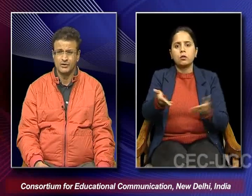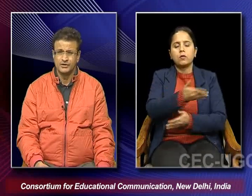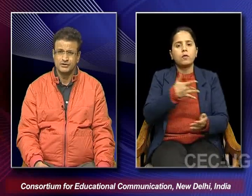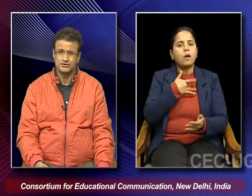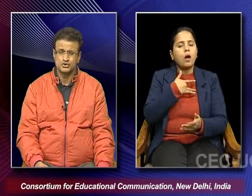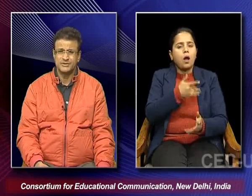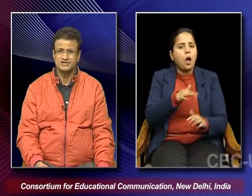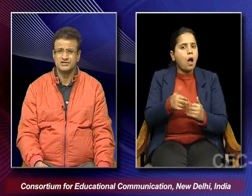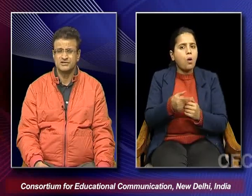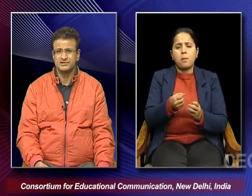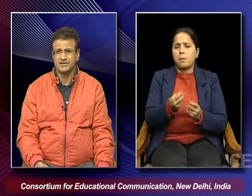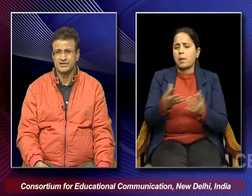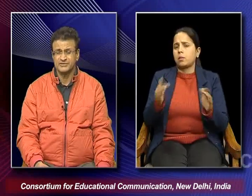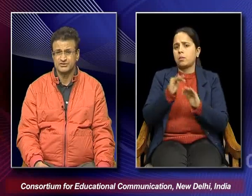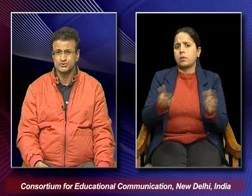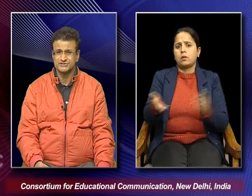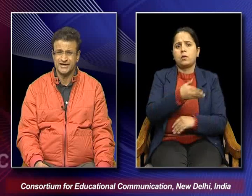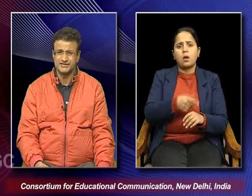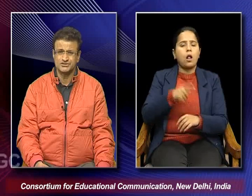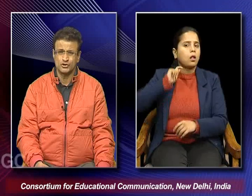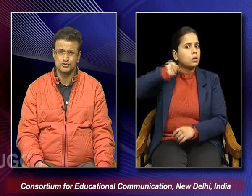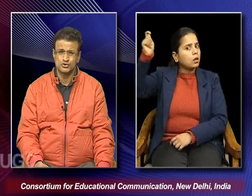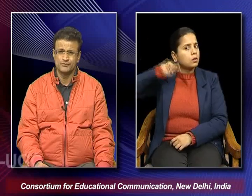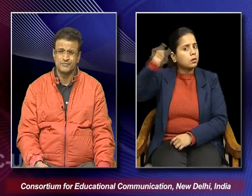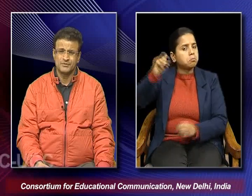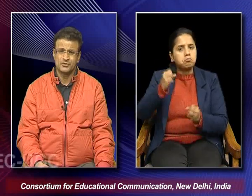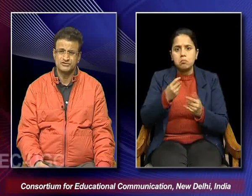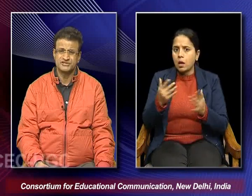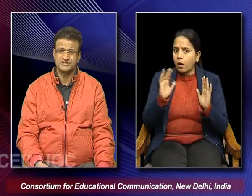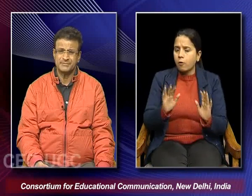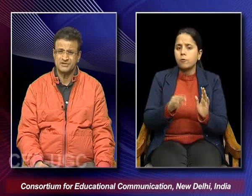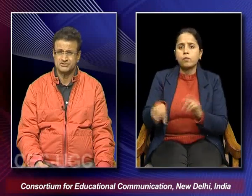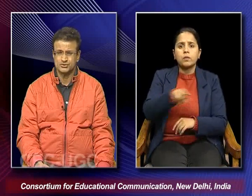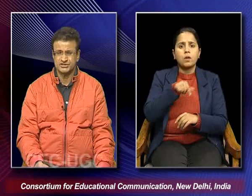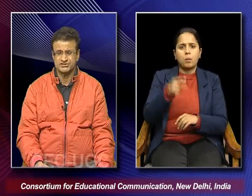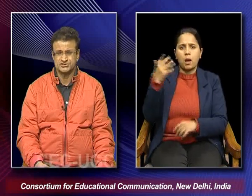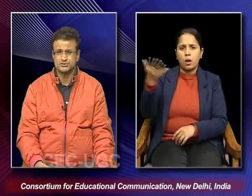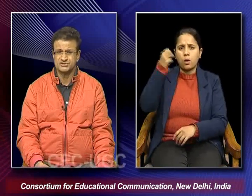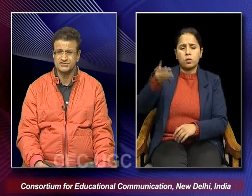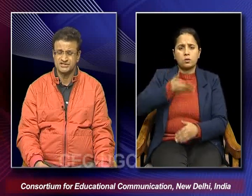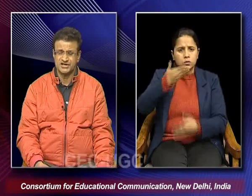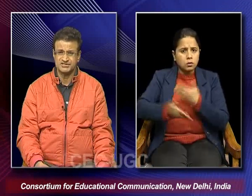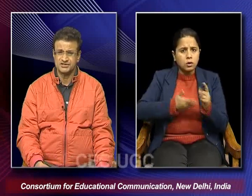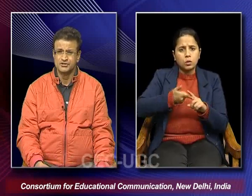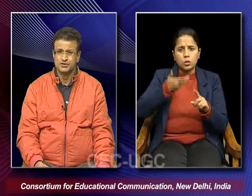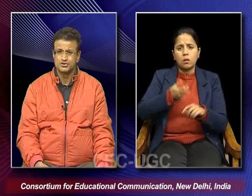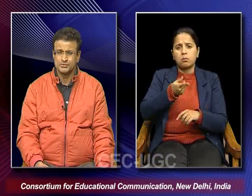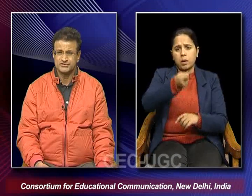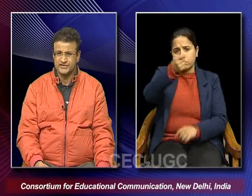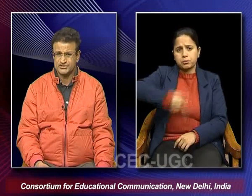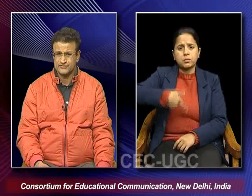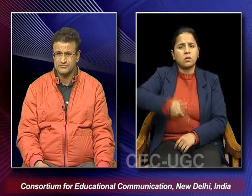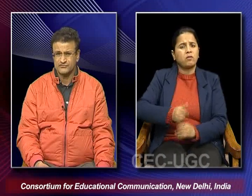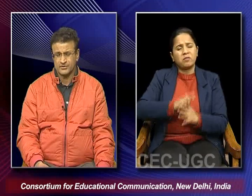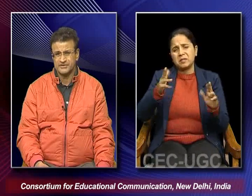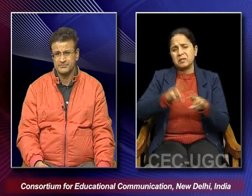how so many children, they are committing suicides also because these capitalist coaching institutions are charging so much